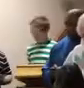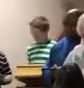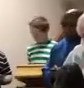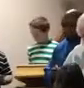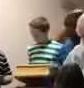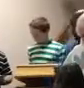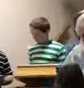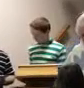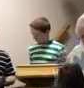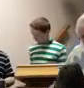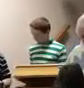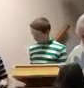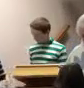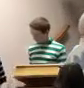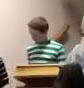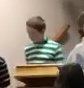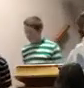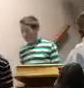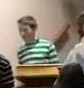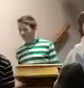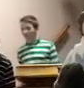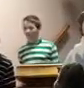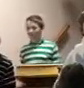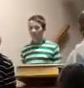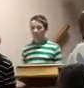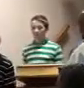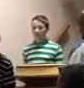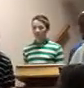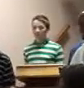happened? He is risen.